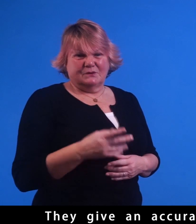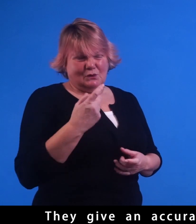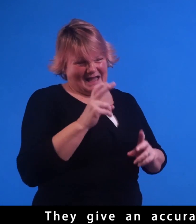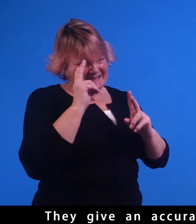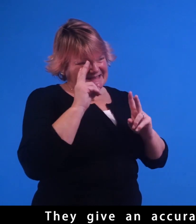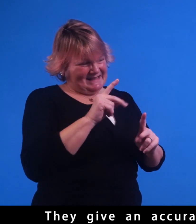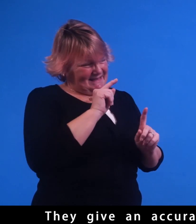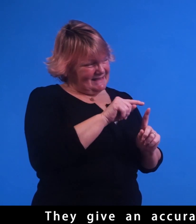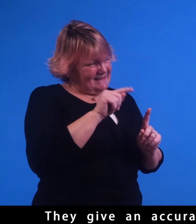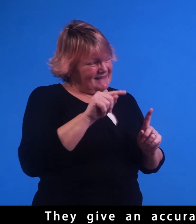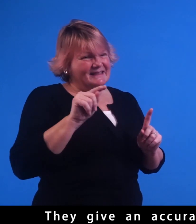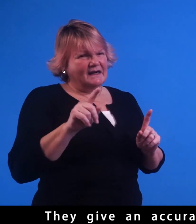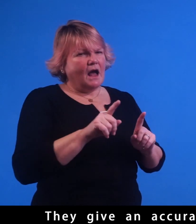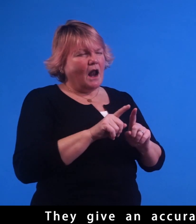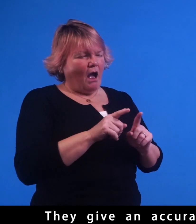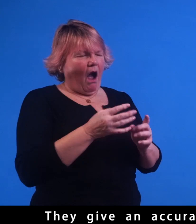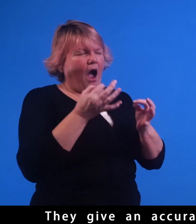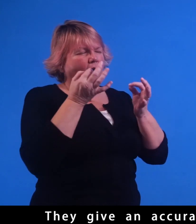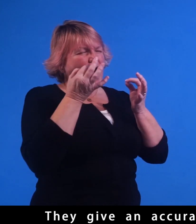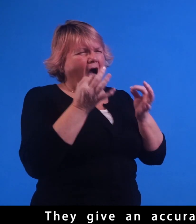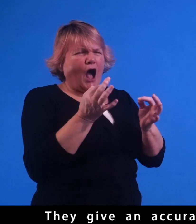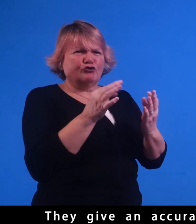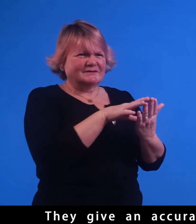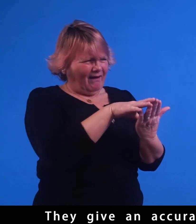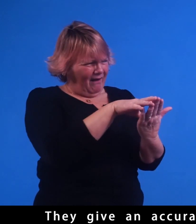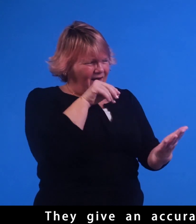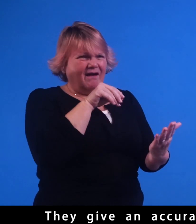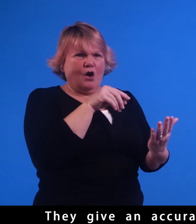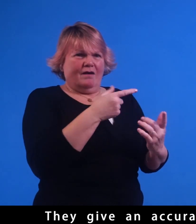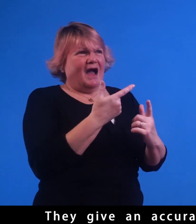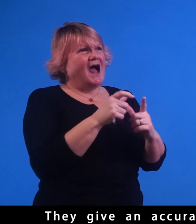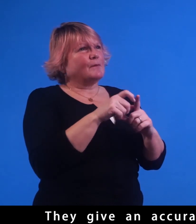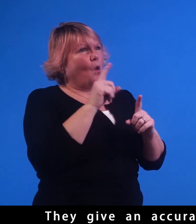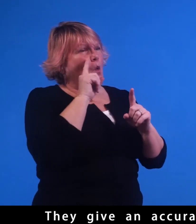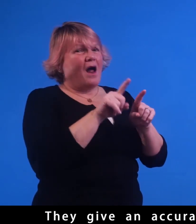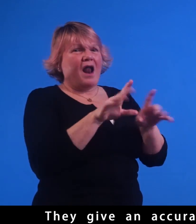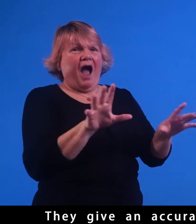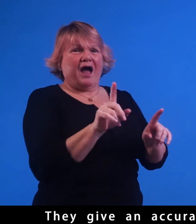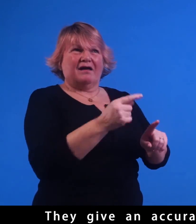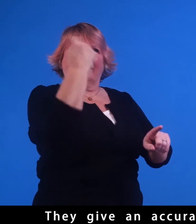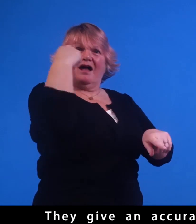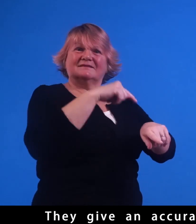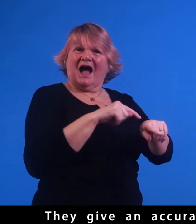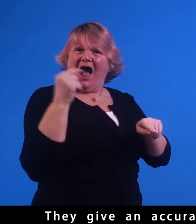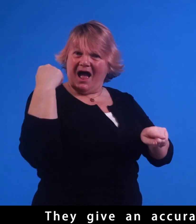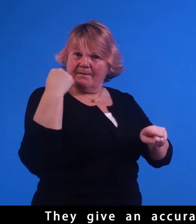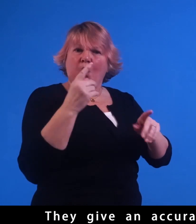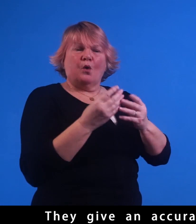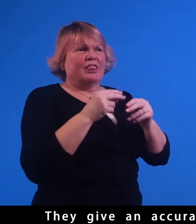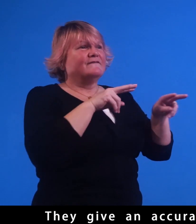They give an accurate picture of how Edinburgh looked at this time, with views from each direction.